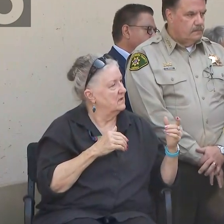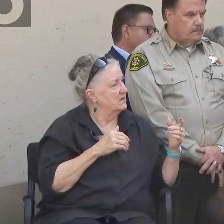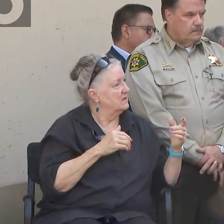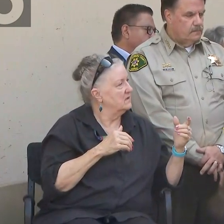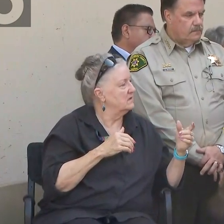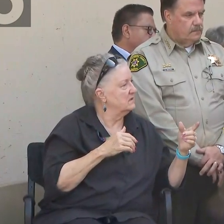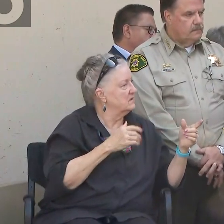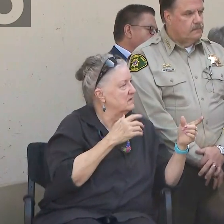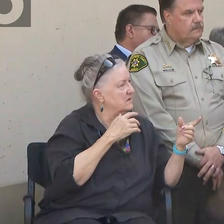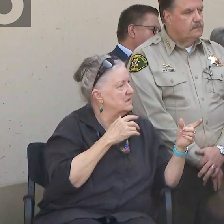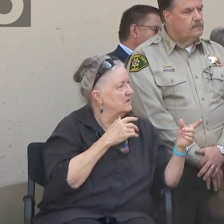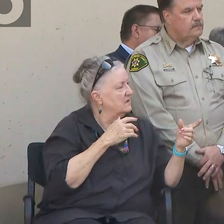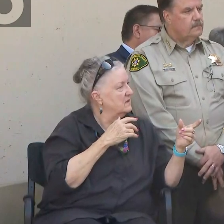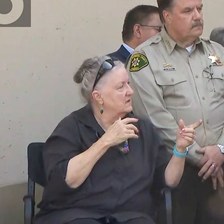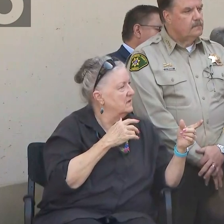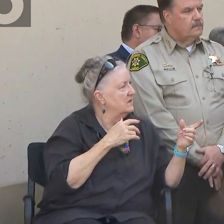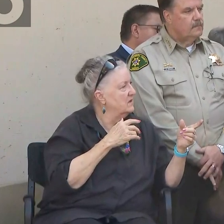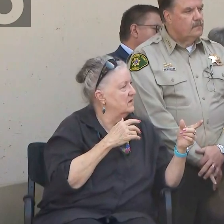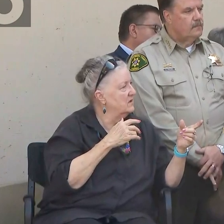I'm sorry, could you repeat your question?